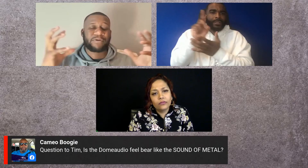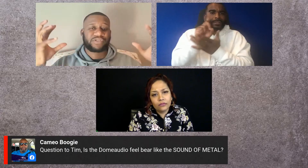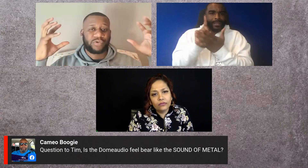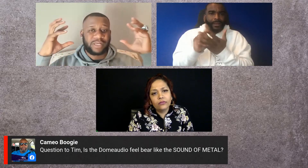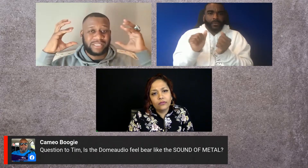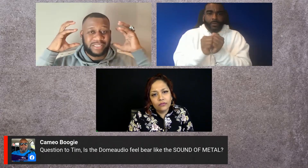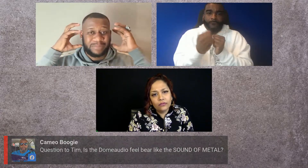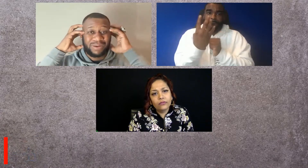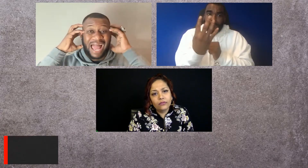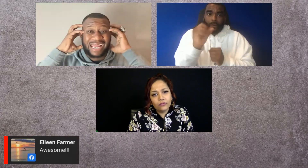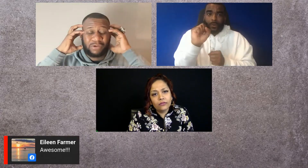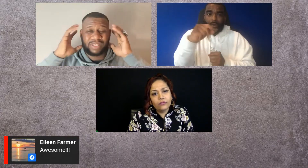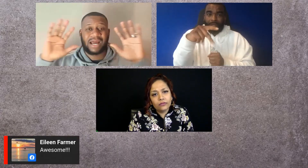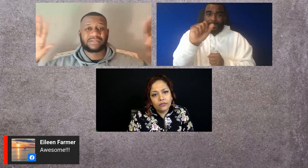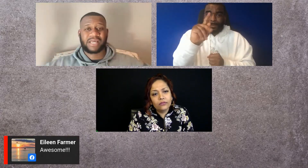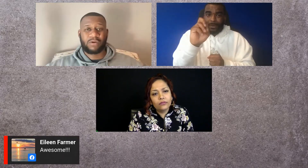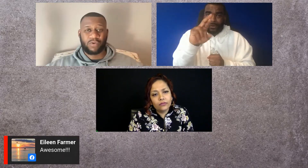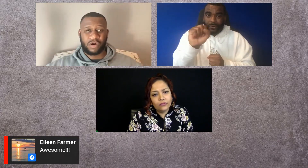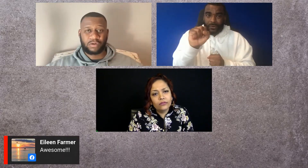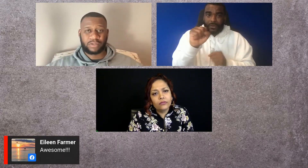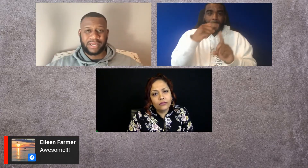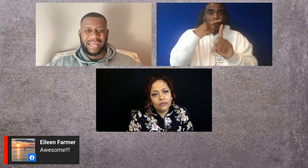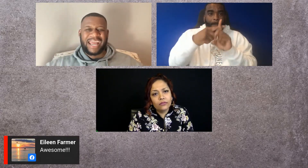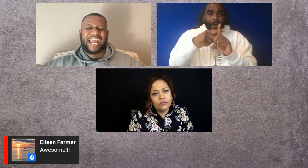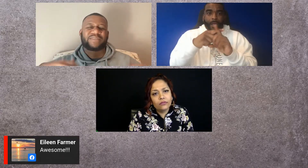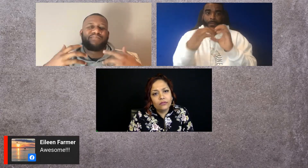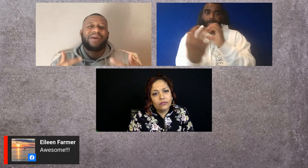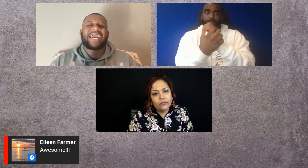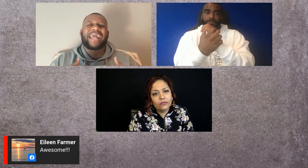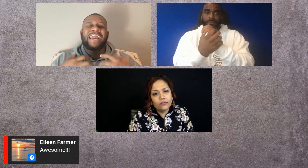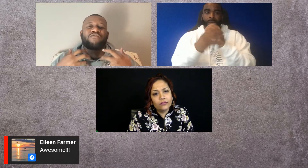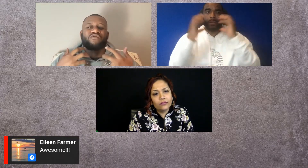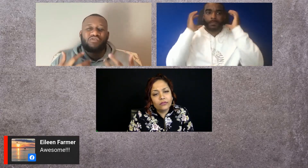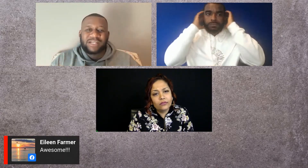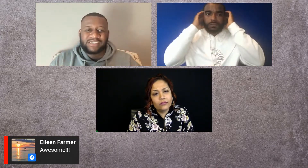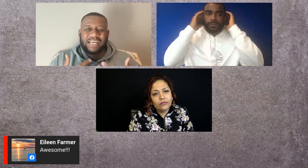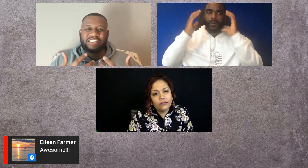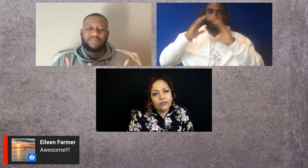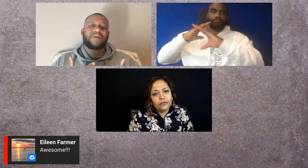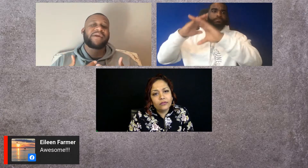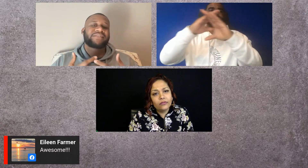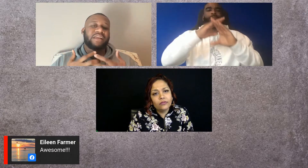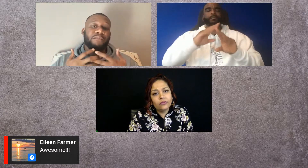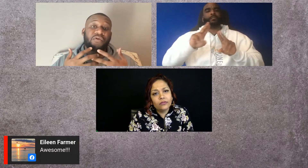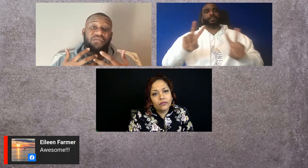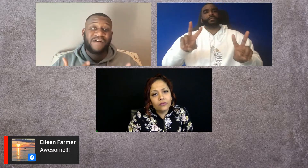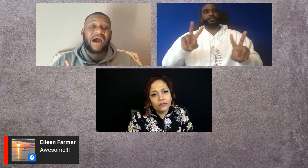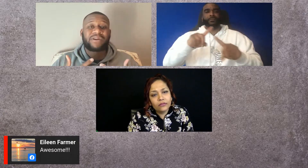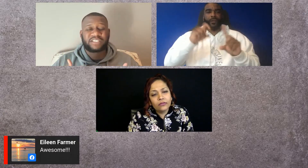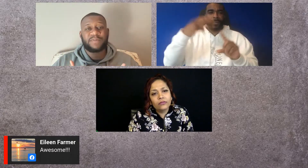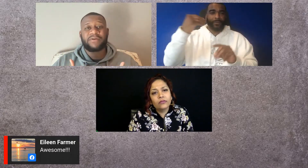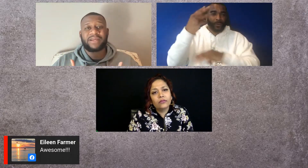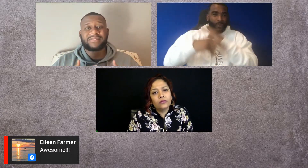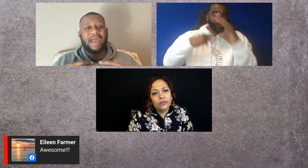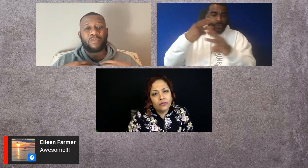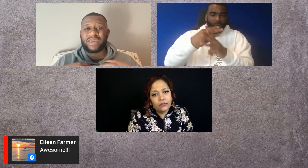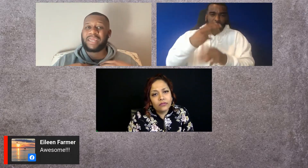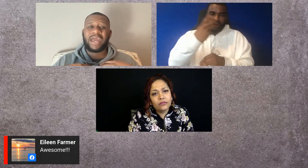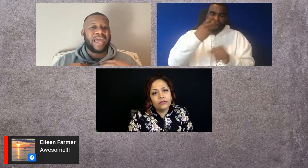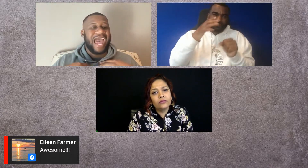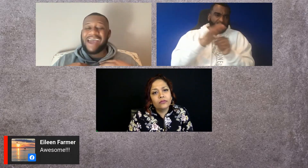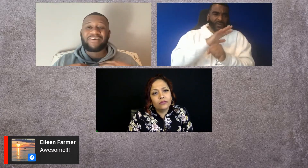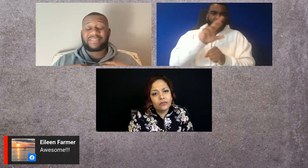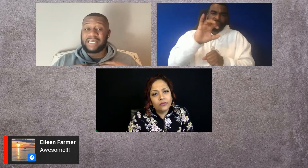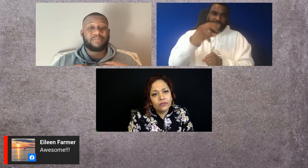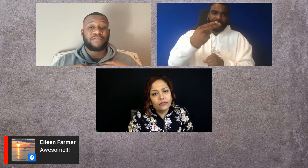the opportunity to block out the outside world, it's bringing a rich experience and a profound experience that